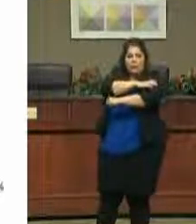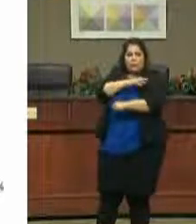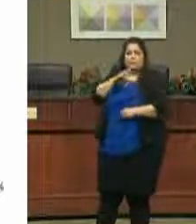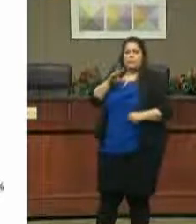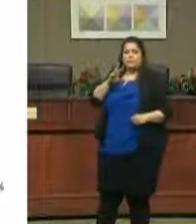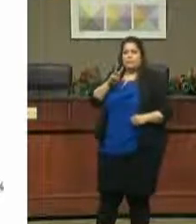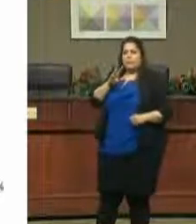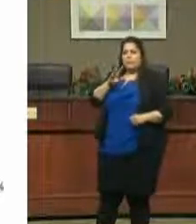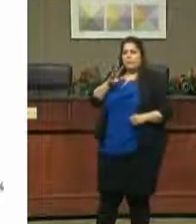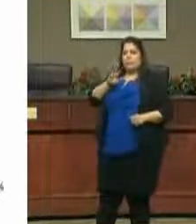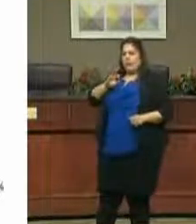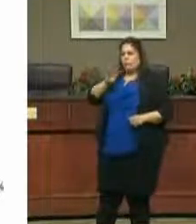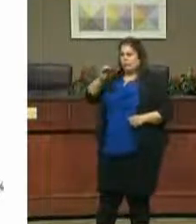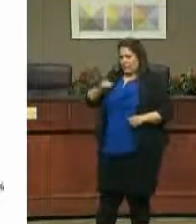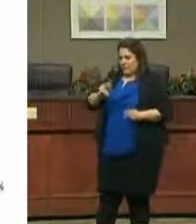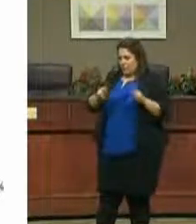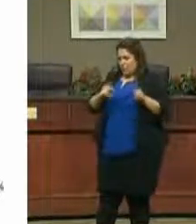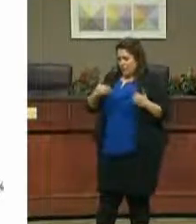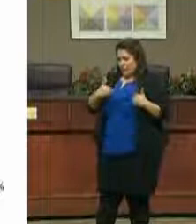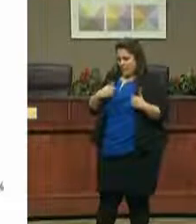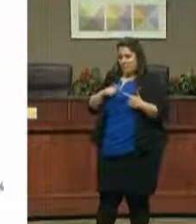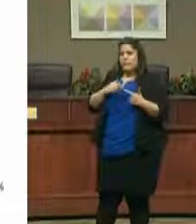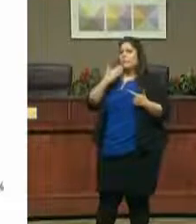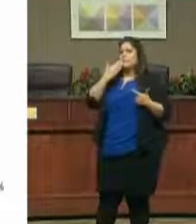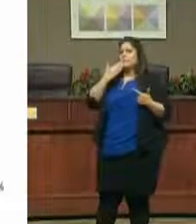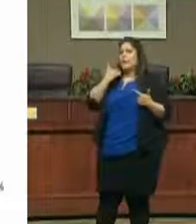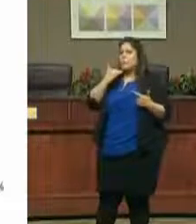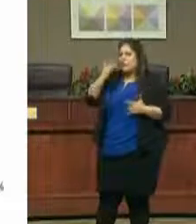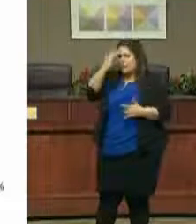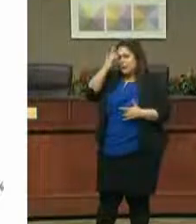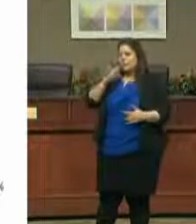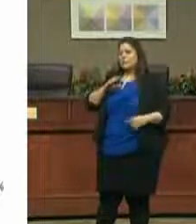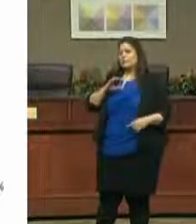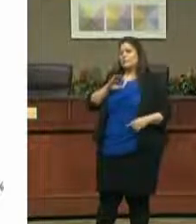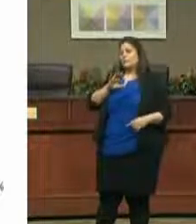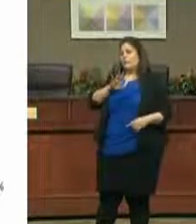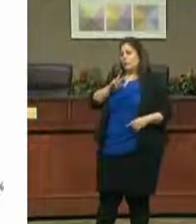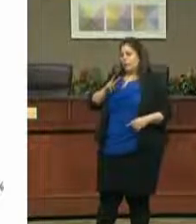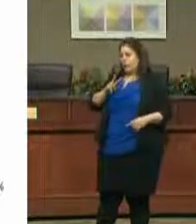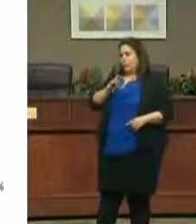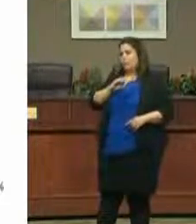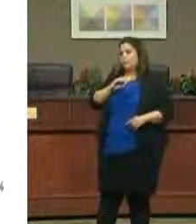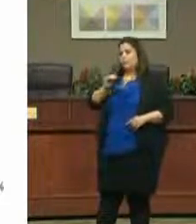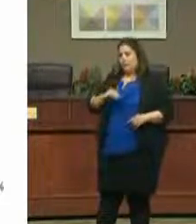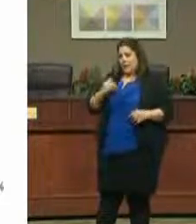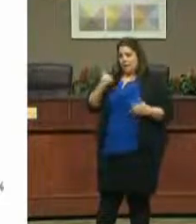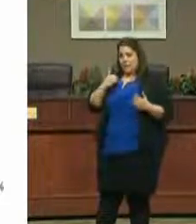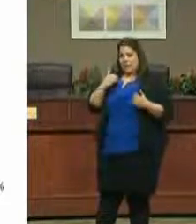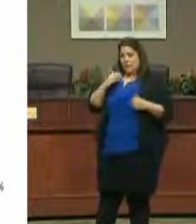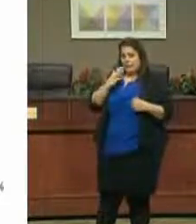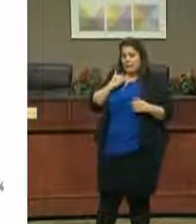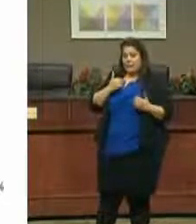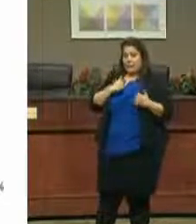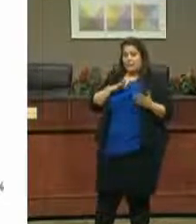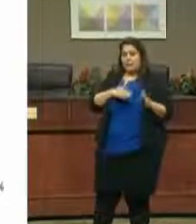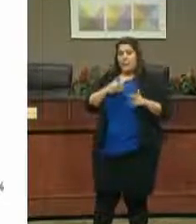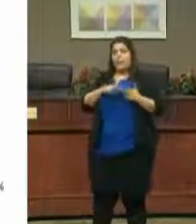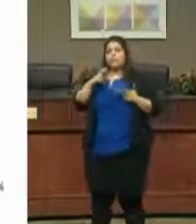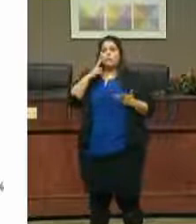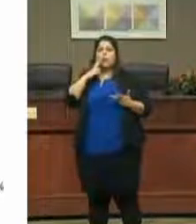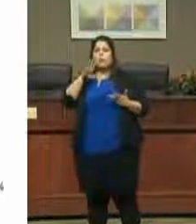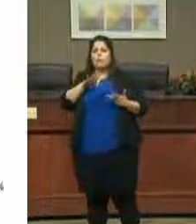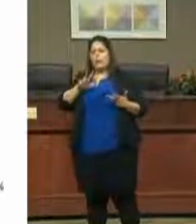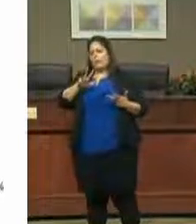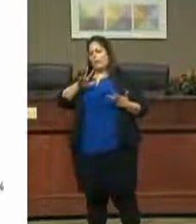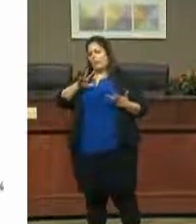people had it. Diabetes, 52% of the people who had died. And smoking, about